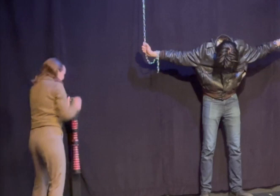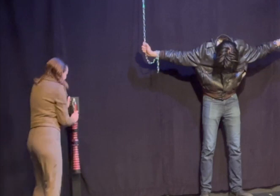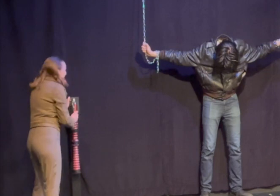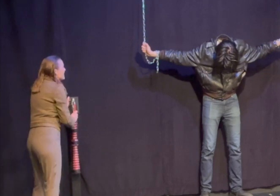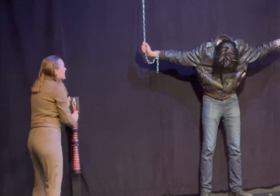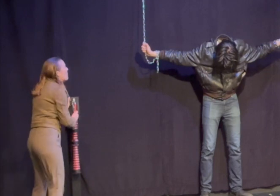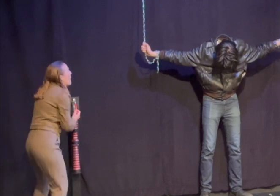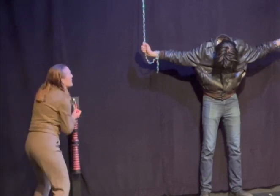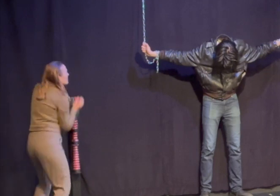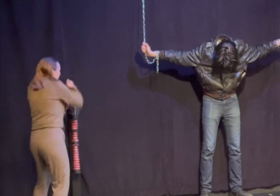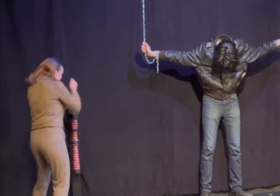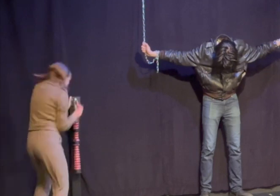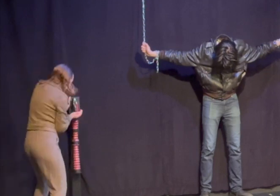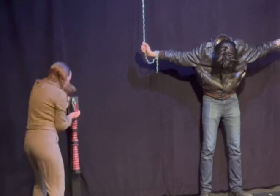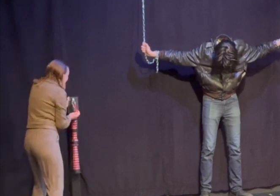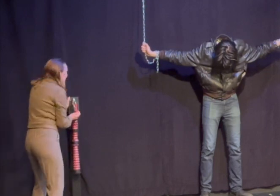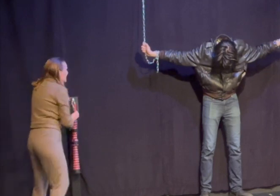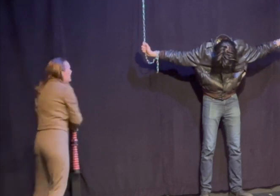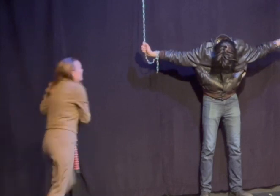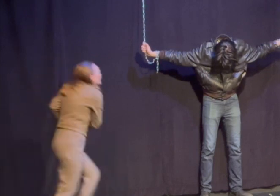Daddy, come back to me.